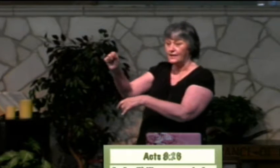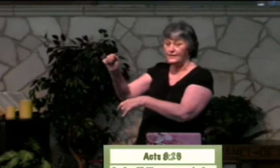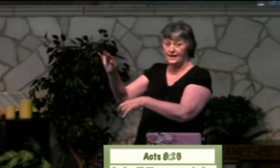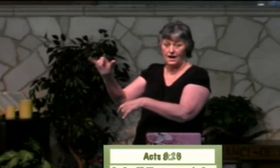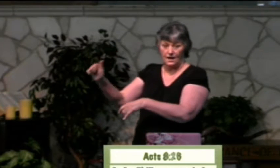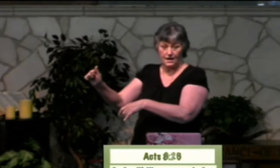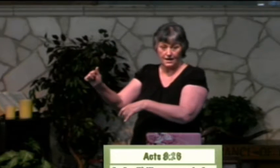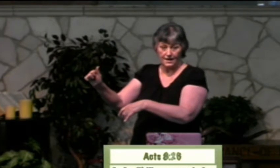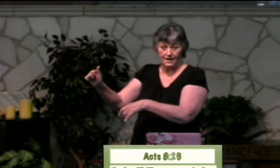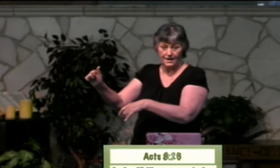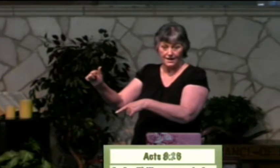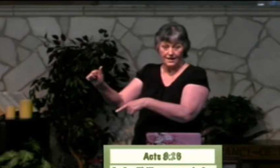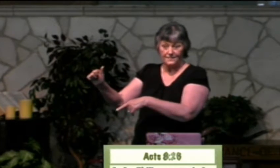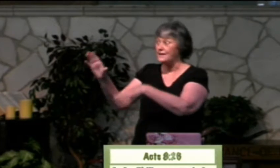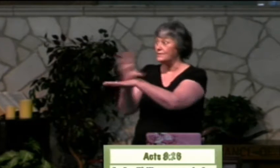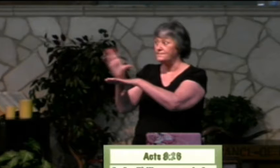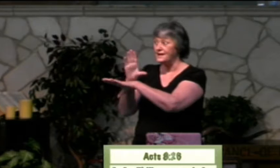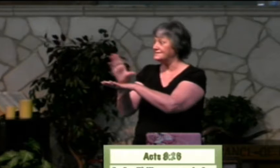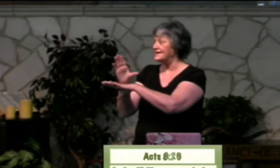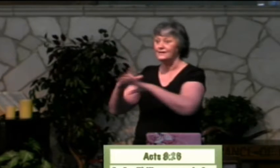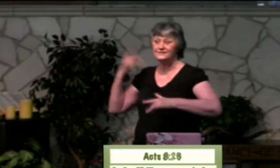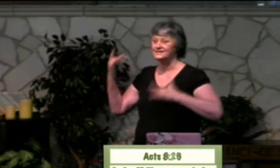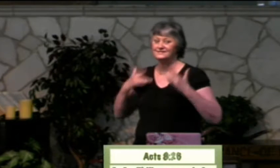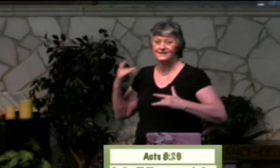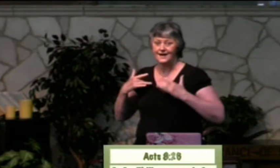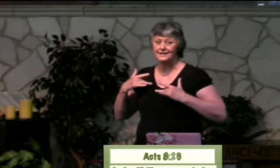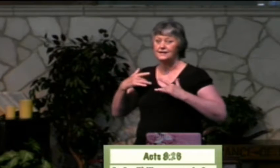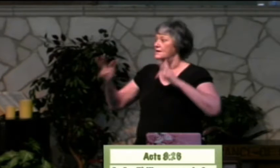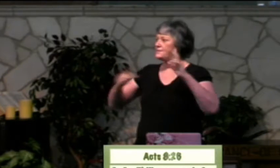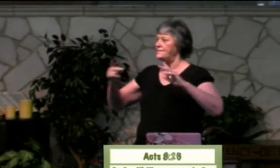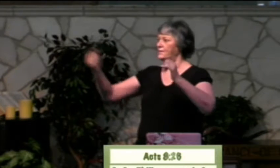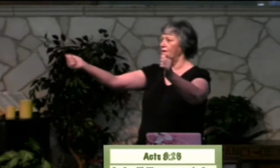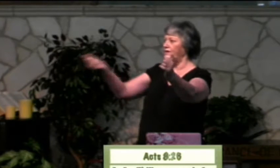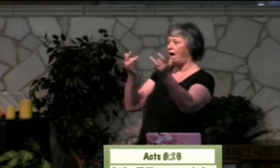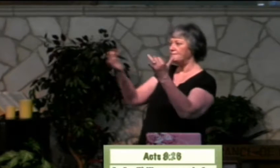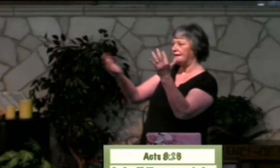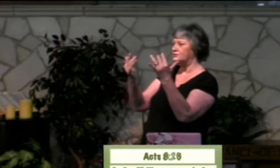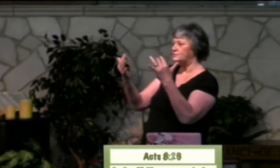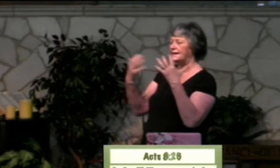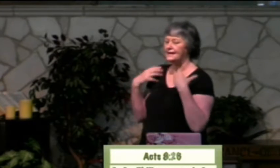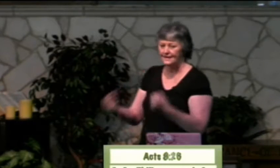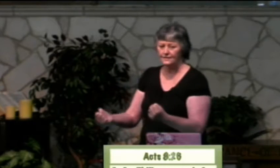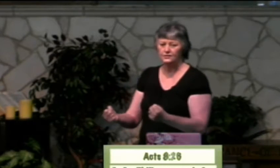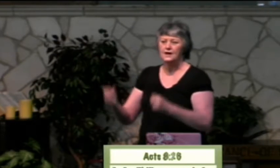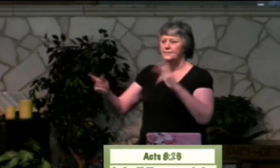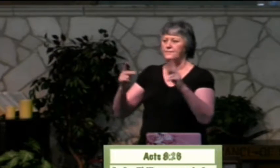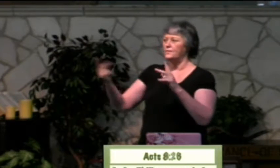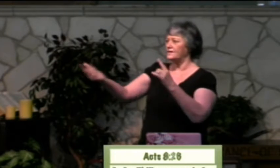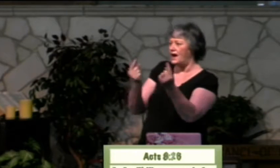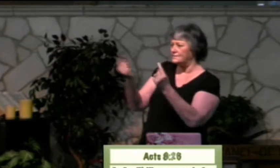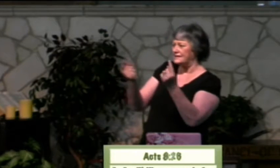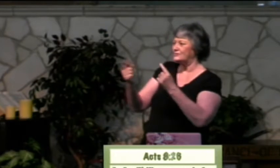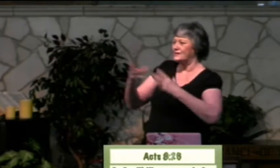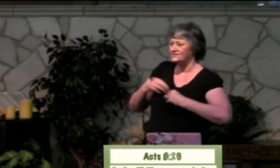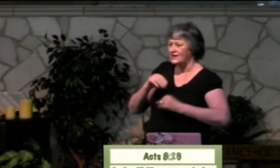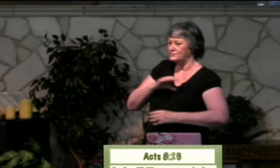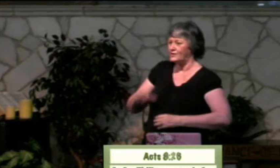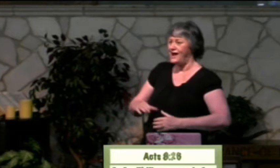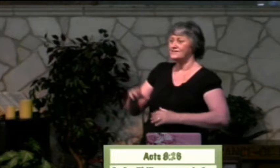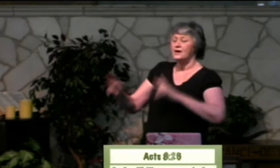Samaria. They were busy. It was exciting. People were coming to be healed. People were coming to accept Christ.